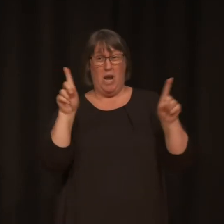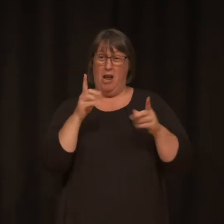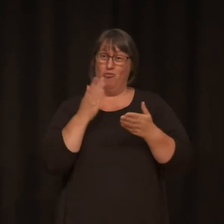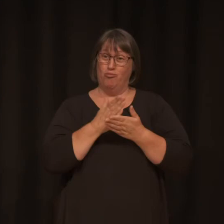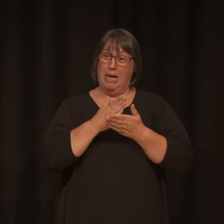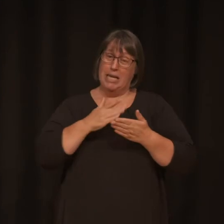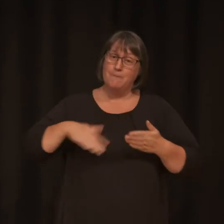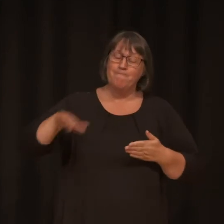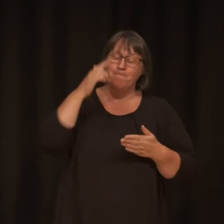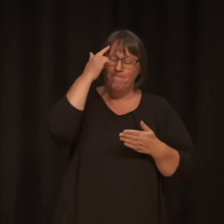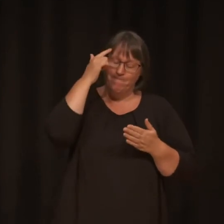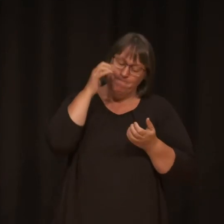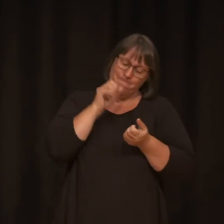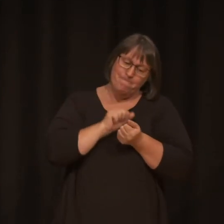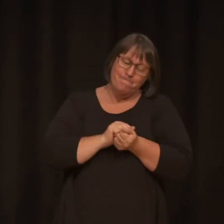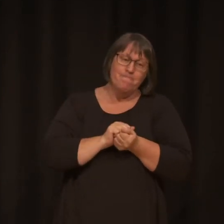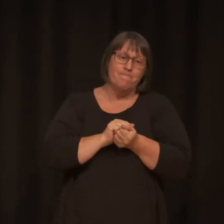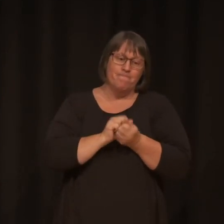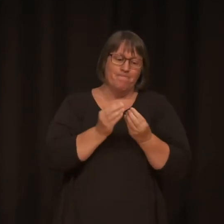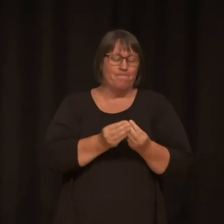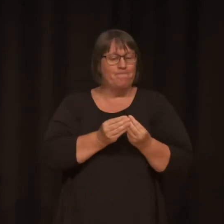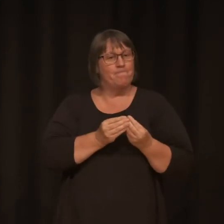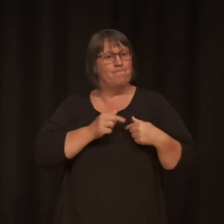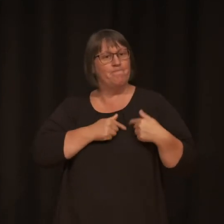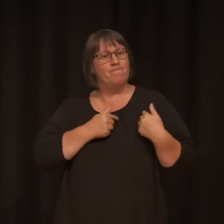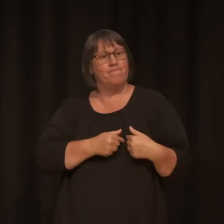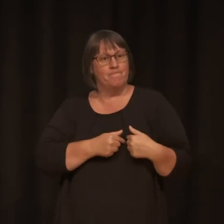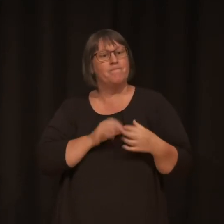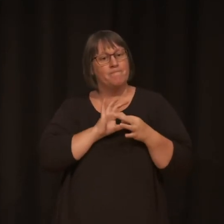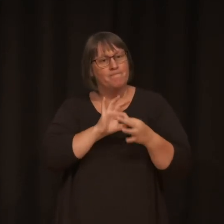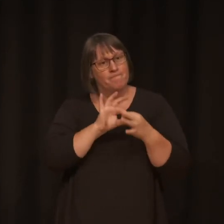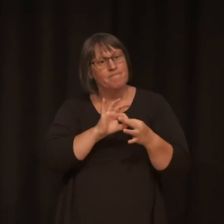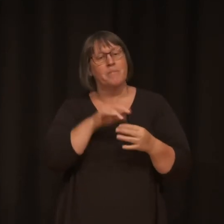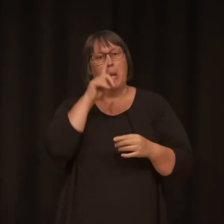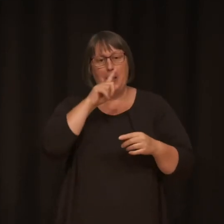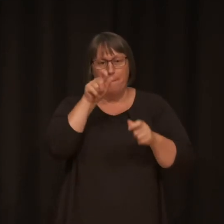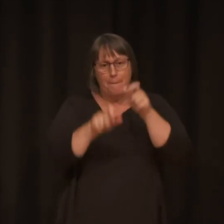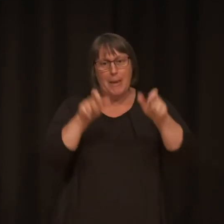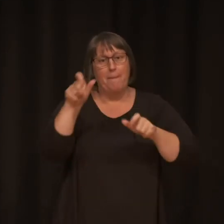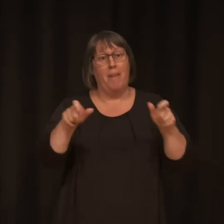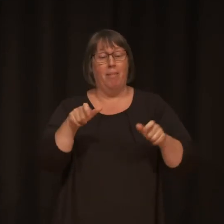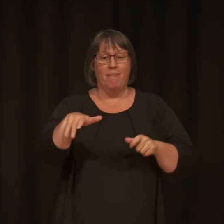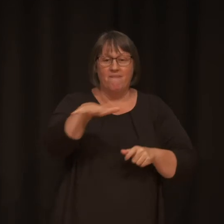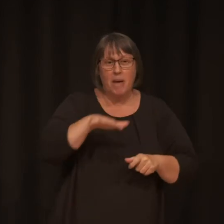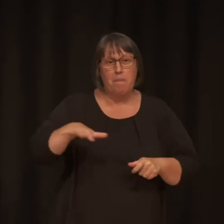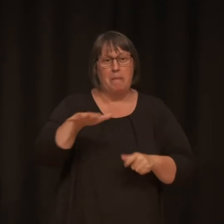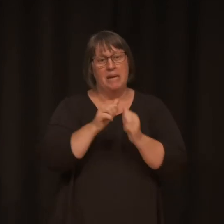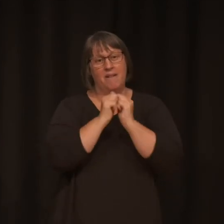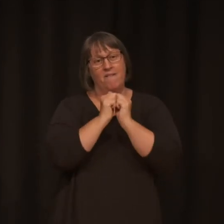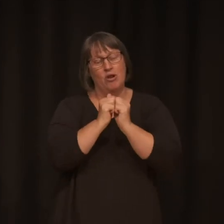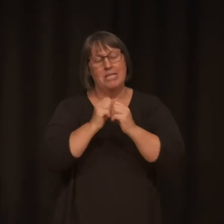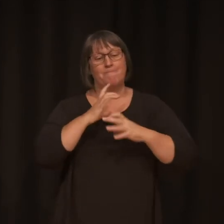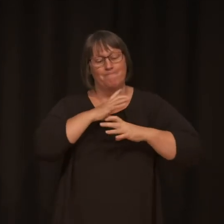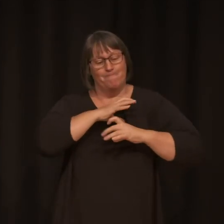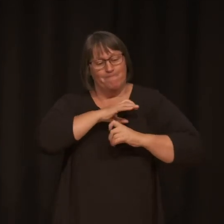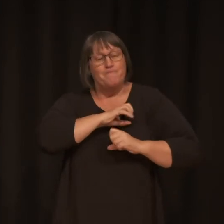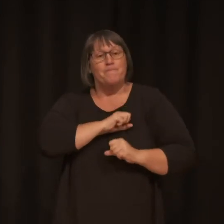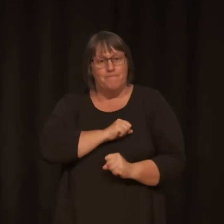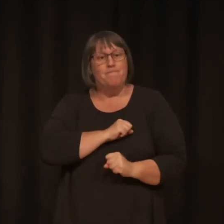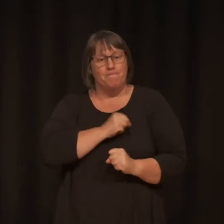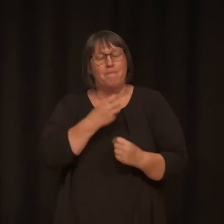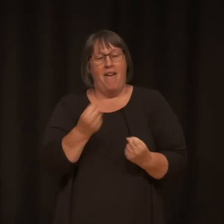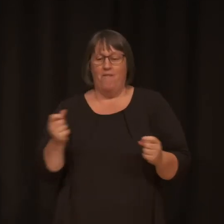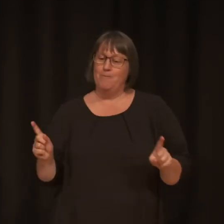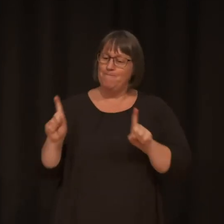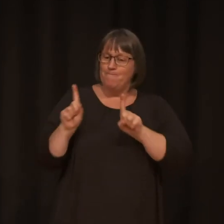us to remember those people and stand with the families, loved ones, and friends who grieve them. In some respects, a